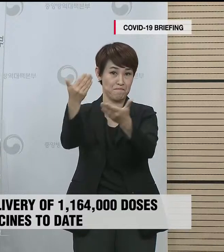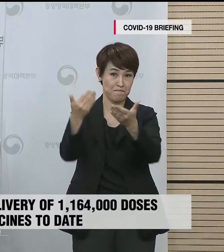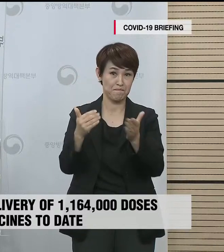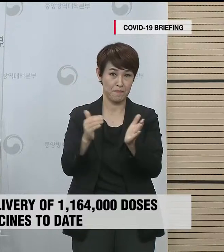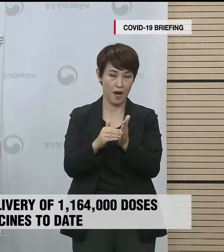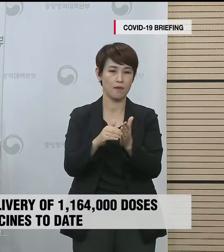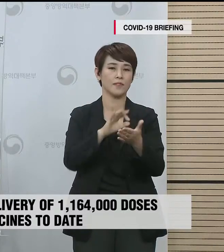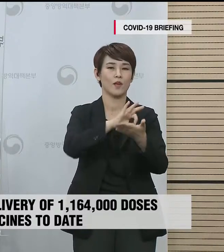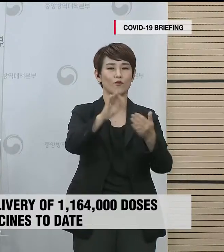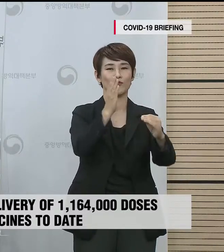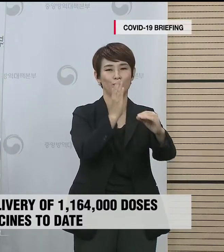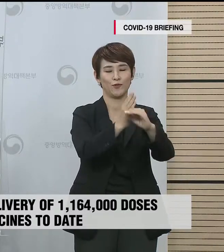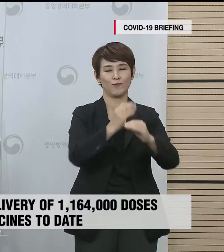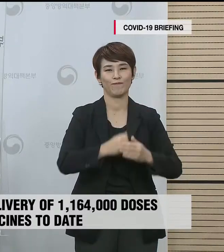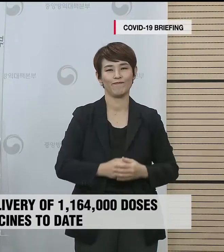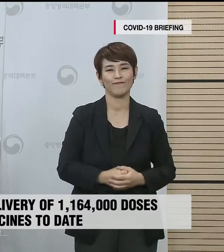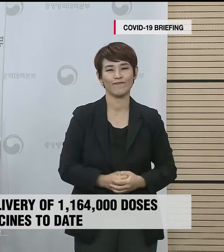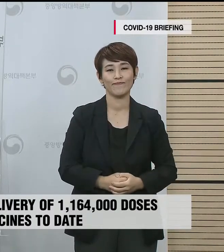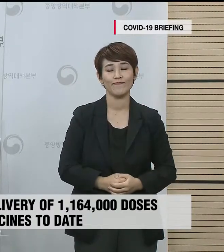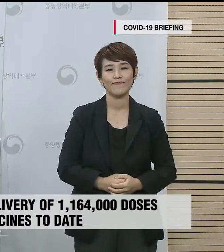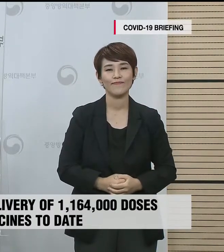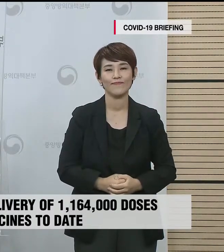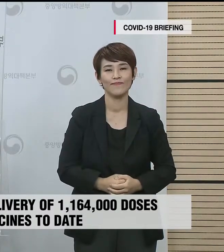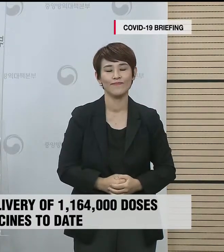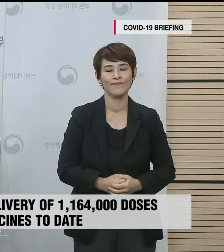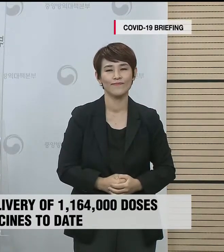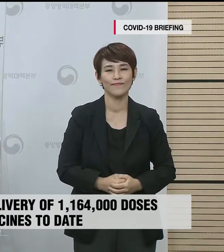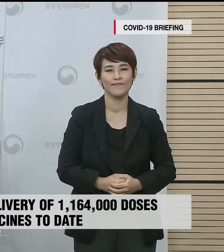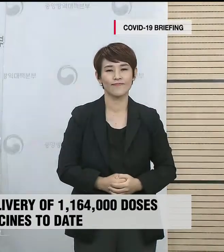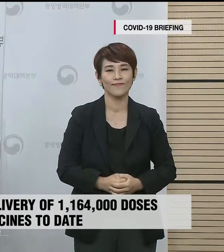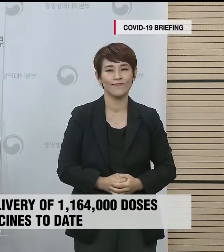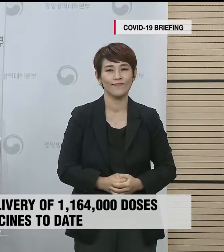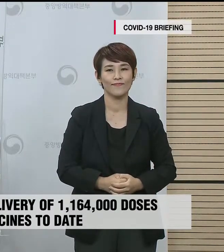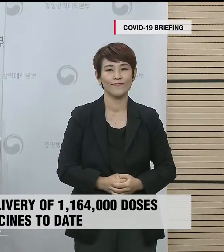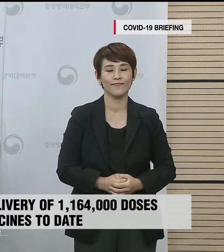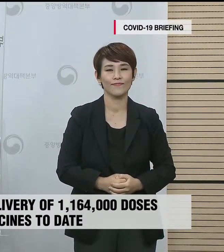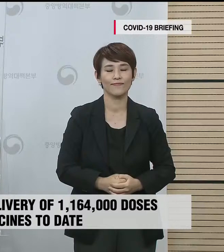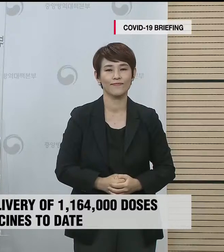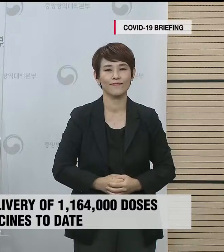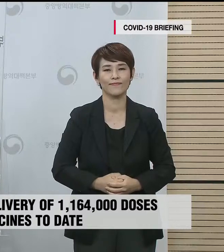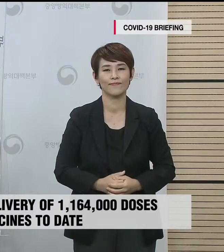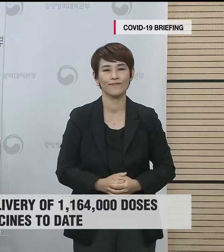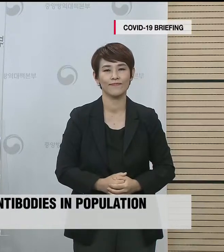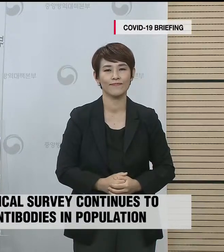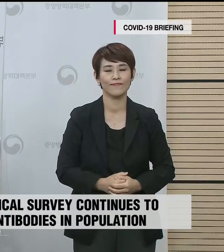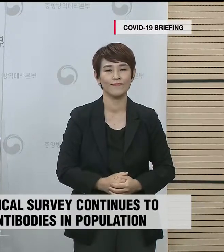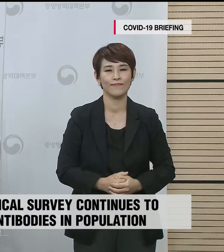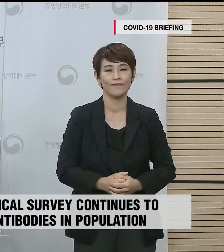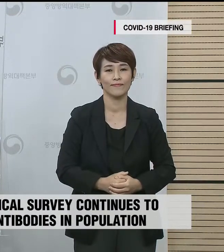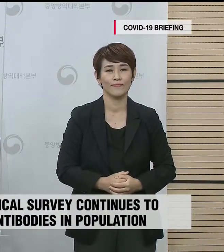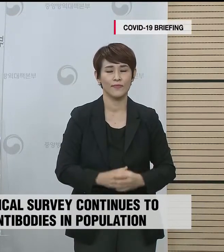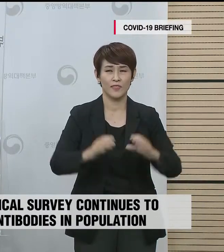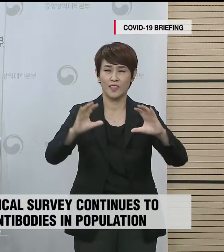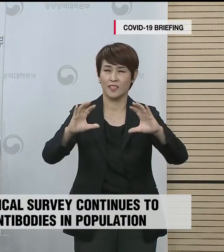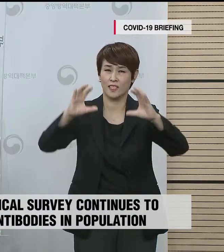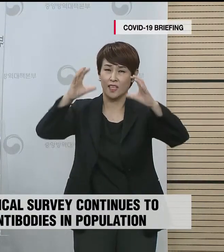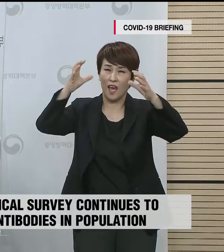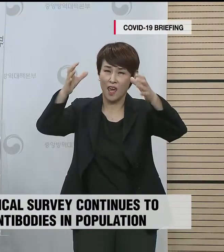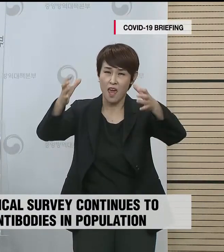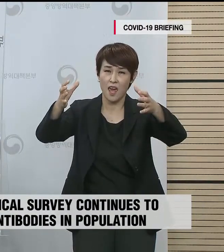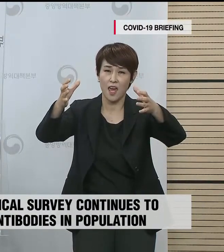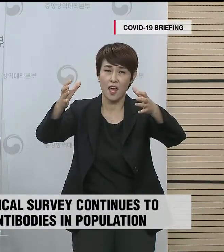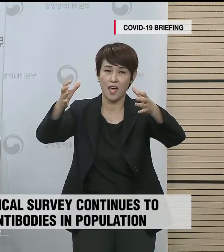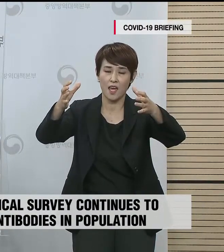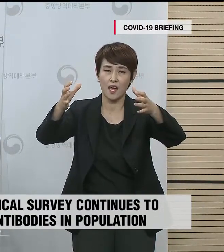approved by the drug ministry for 47 cases. And last but not least, I would like to mention